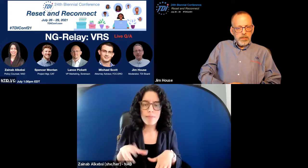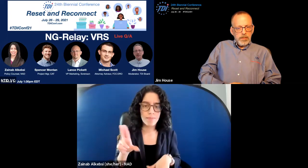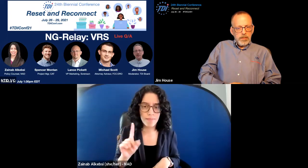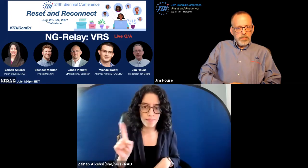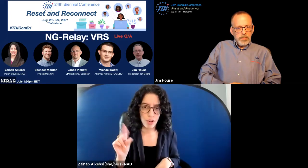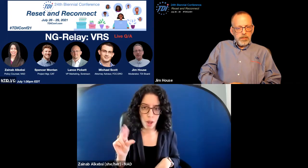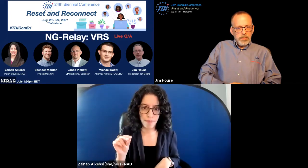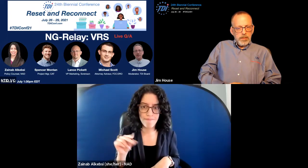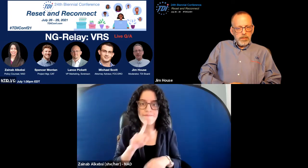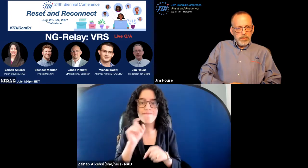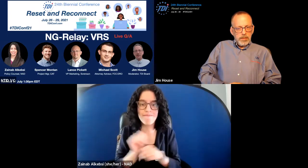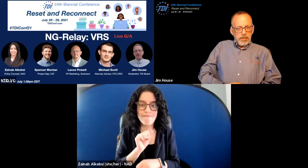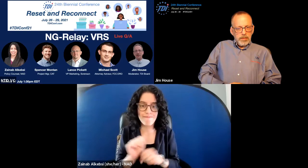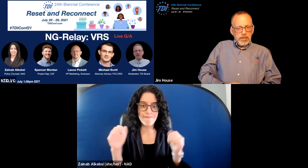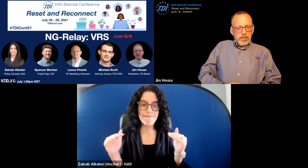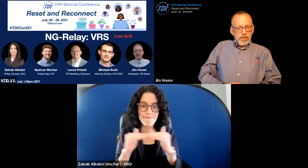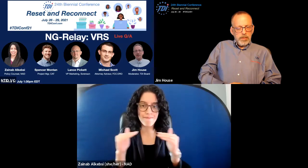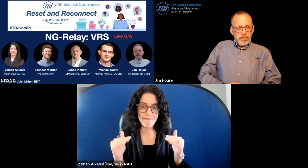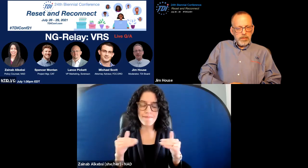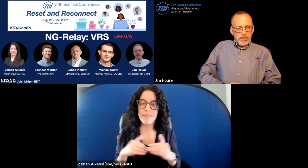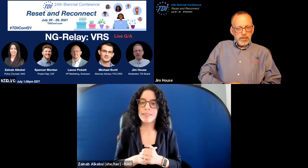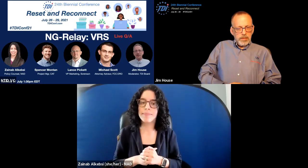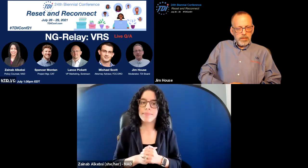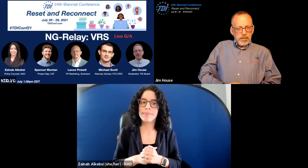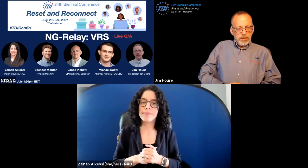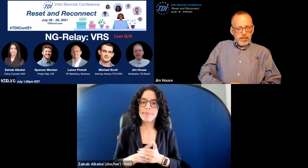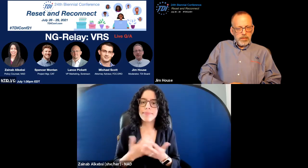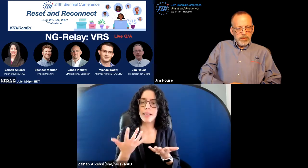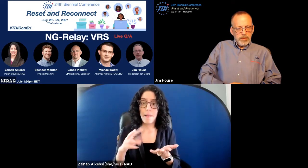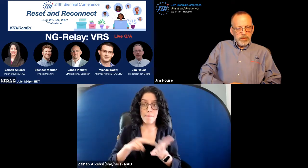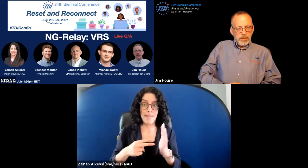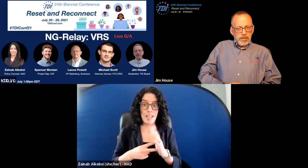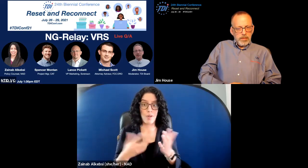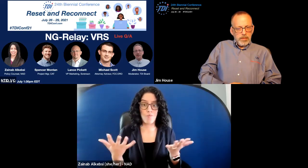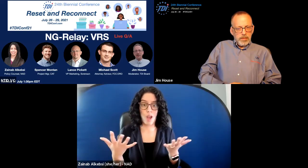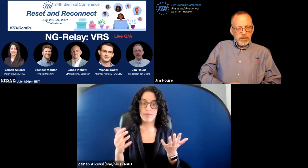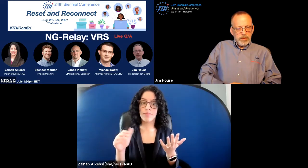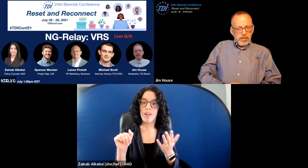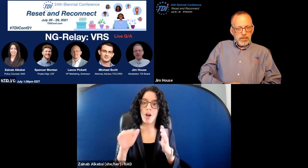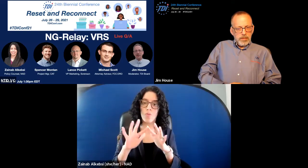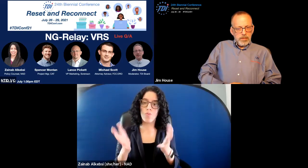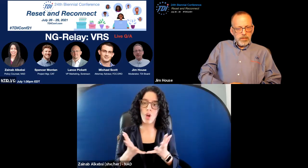user experience, not close enough or almost that. No, it must be equivalent,